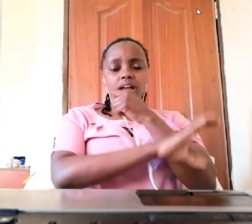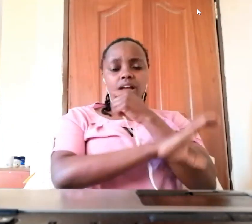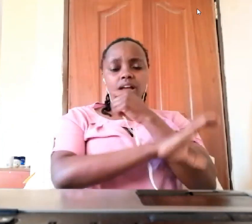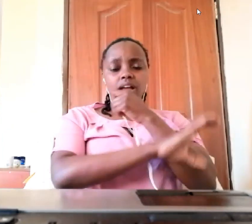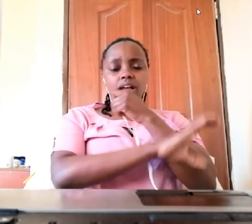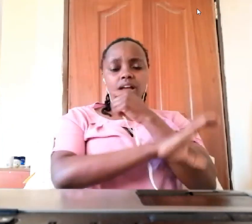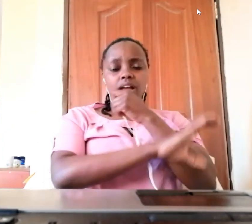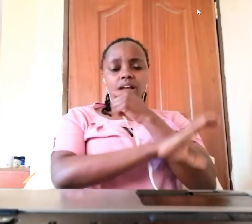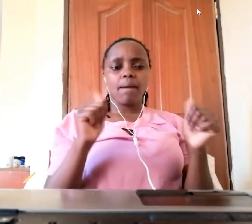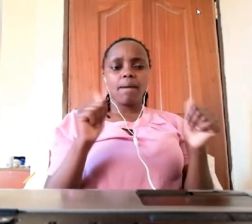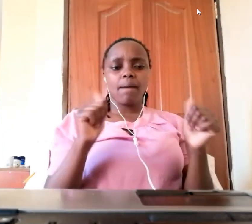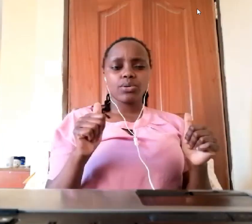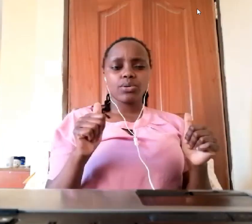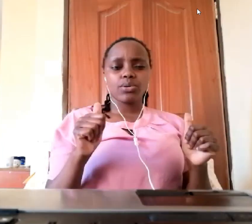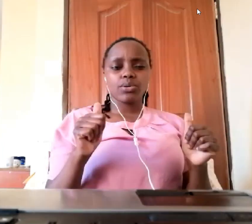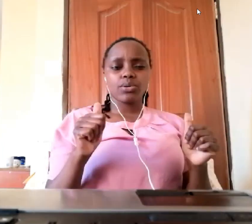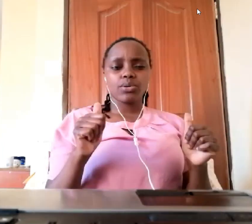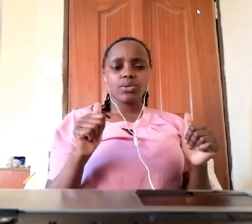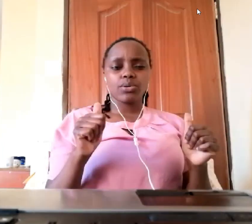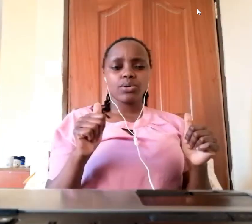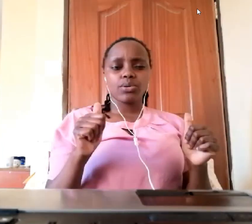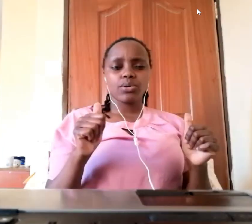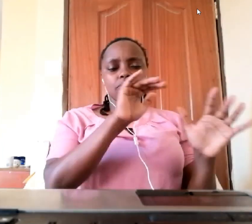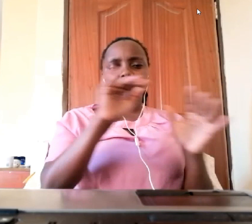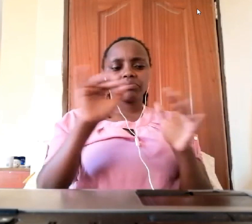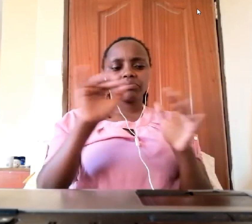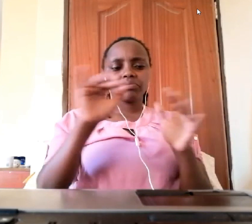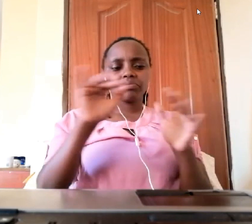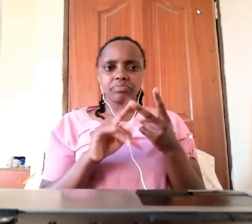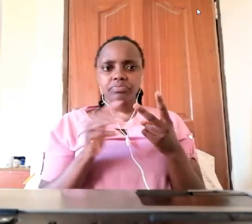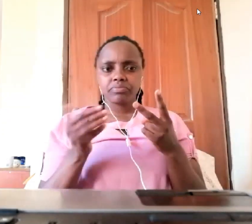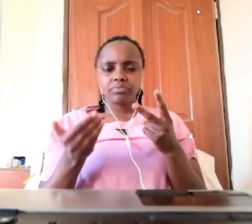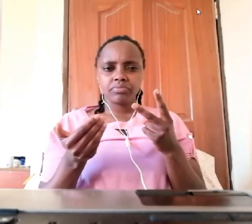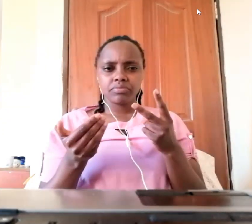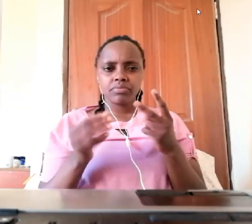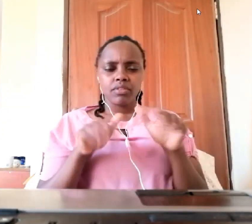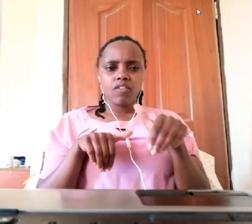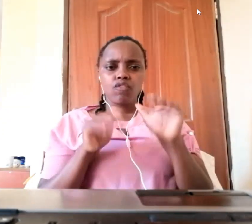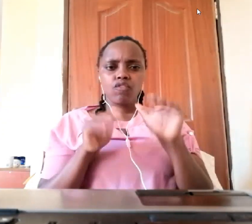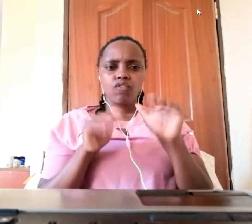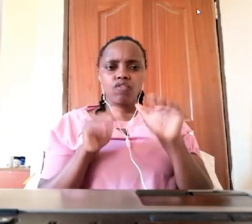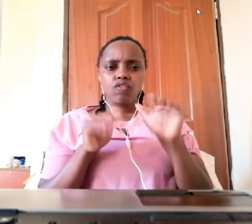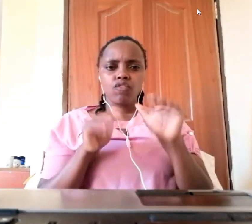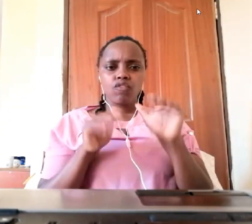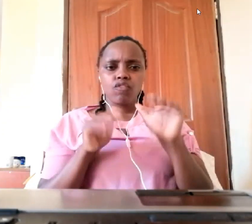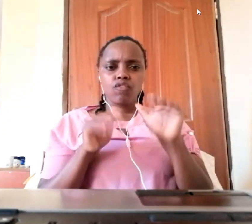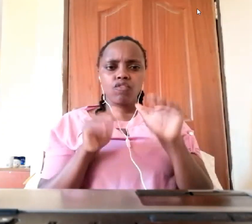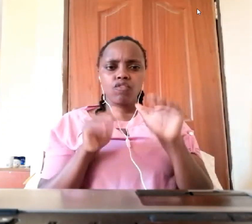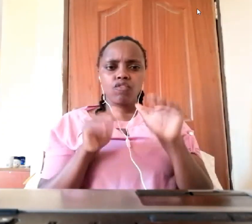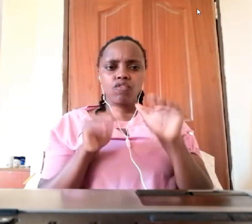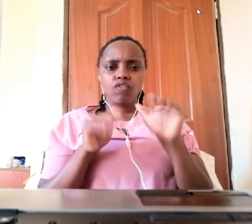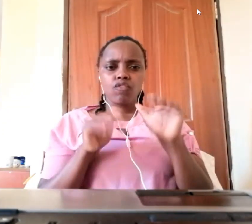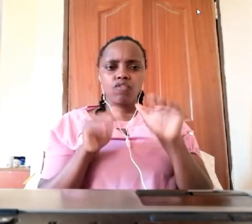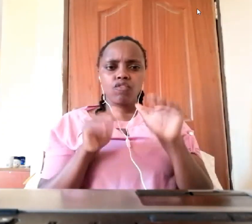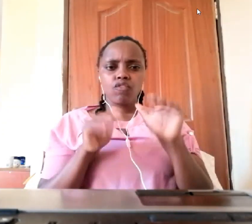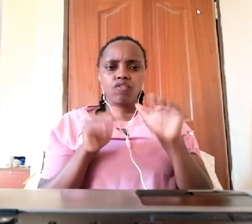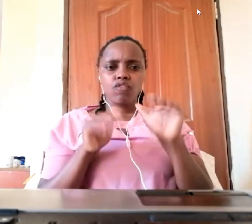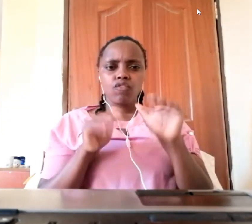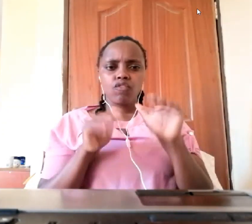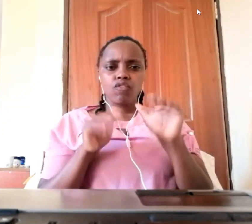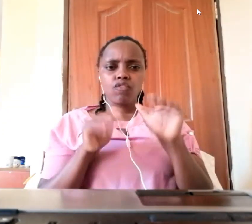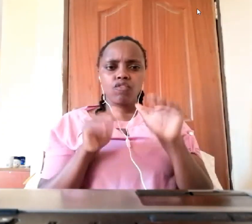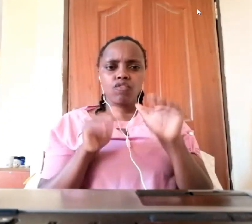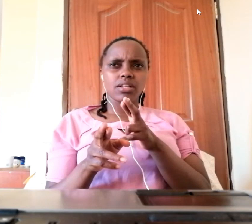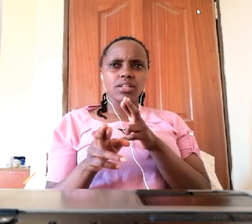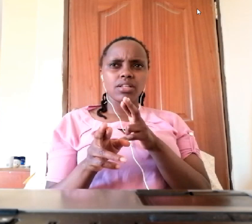not sign the instrument. In terms of follow-up on reporting, in cases